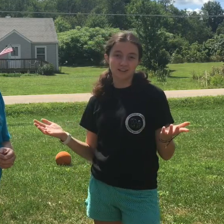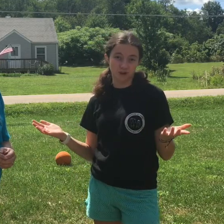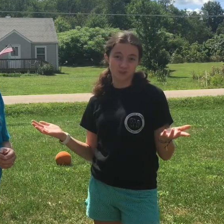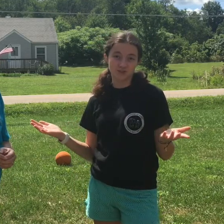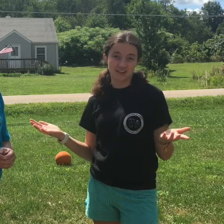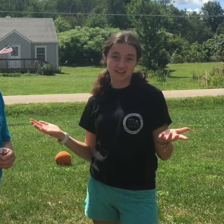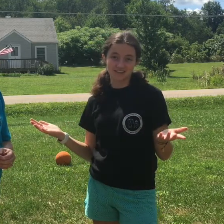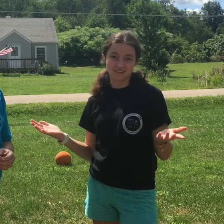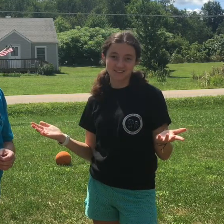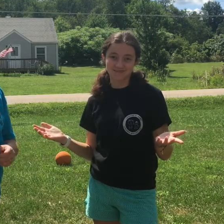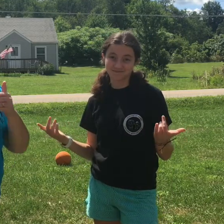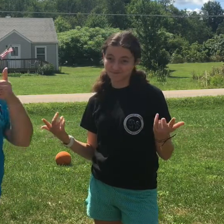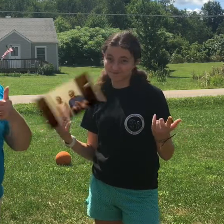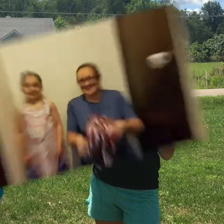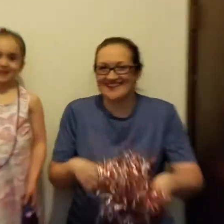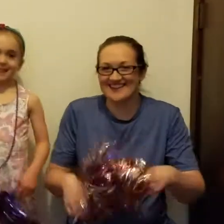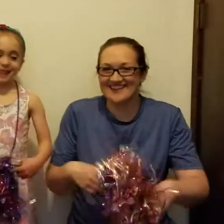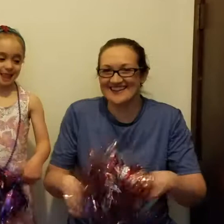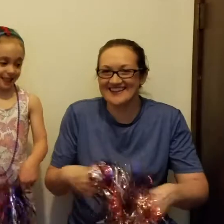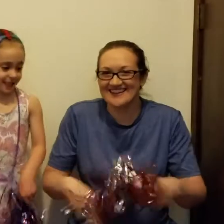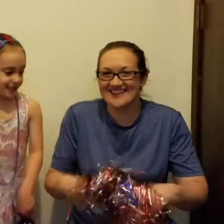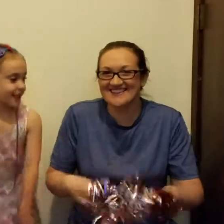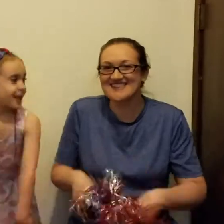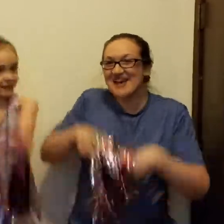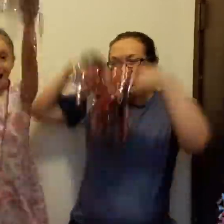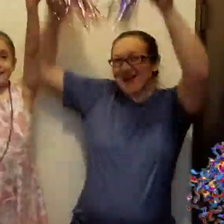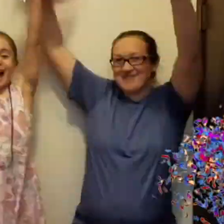Coach Says. It's Cup